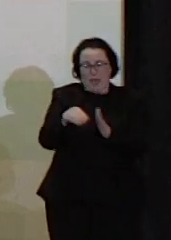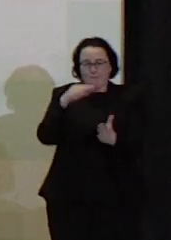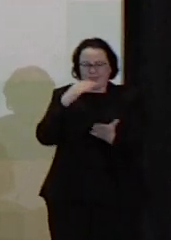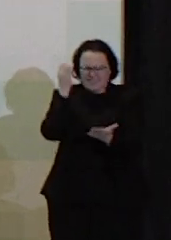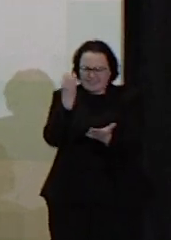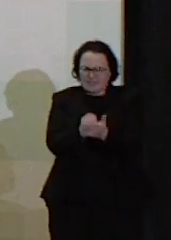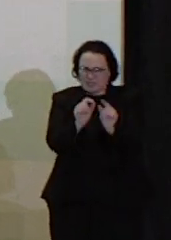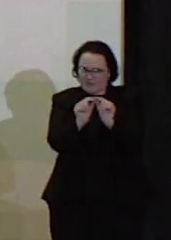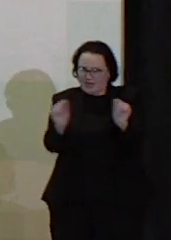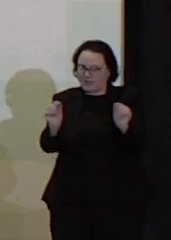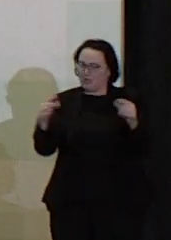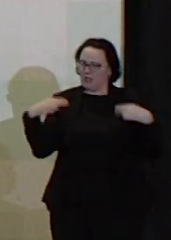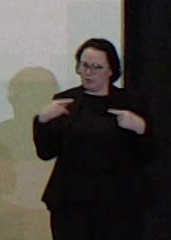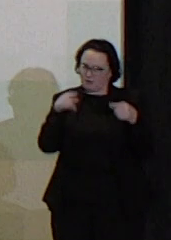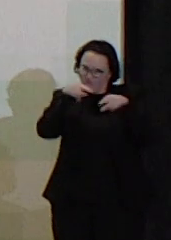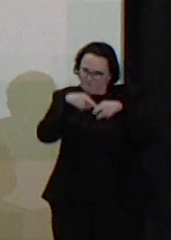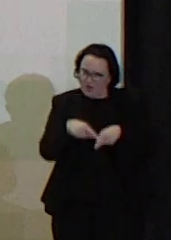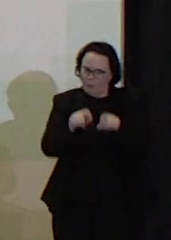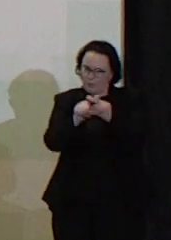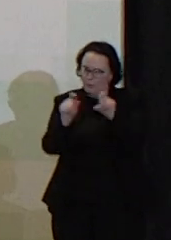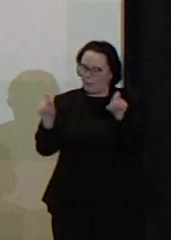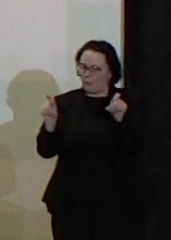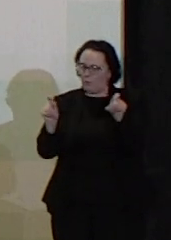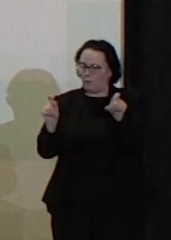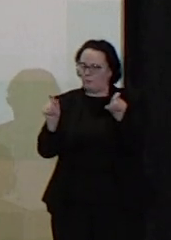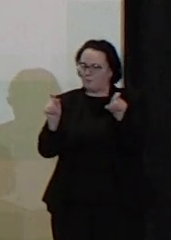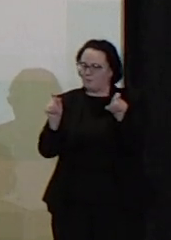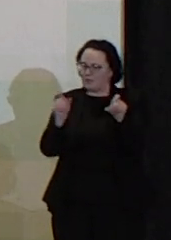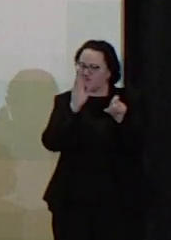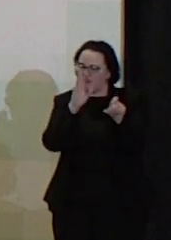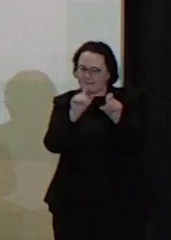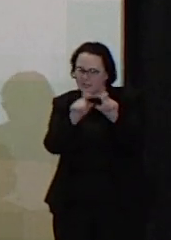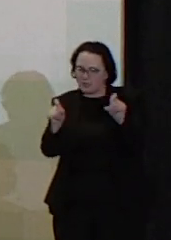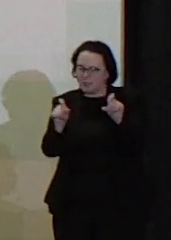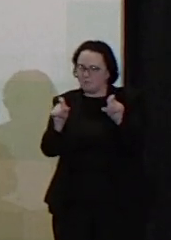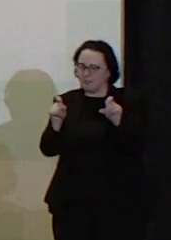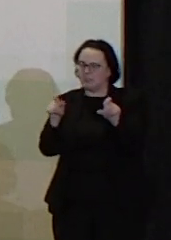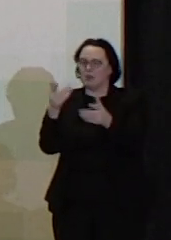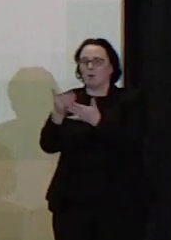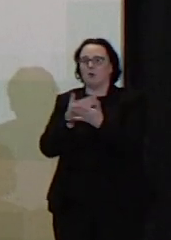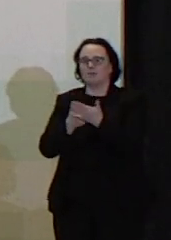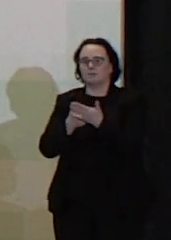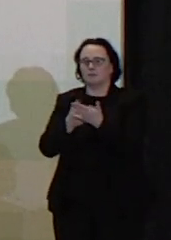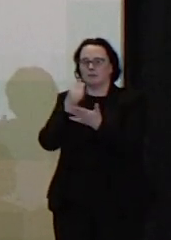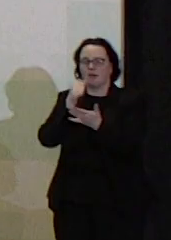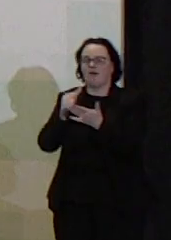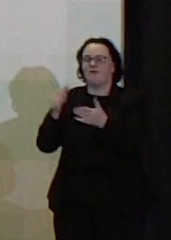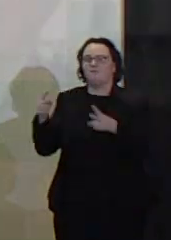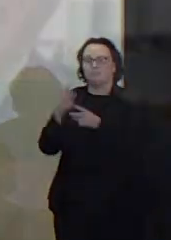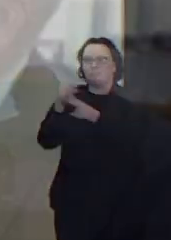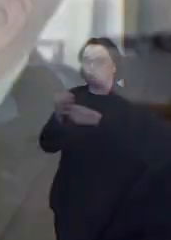I mean, if that language was taken literally, laws prohibiting violence in the home, for example, would be